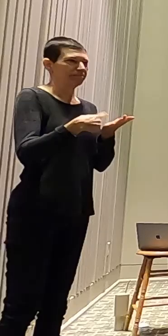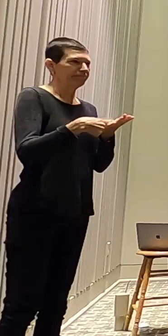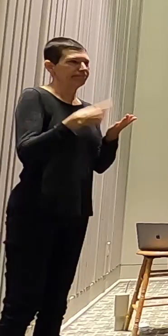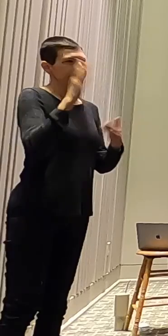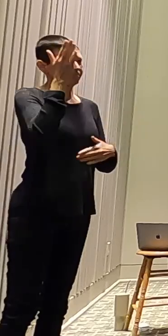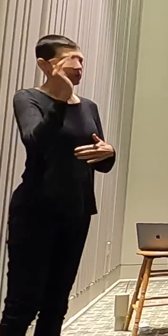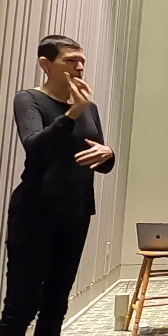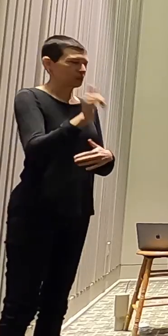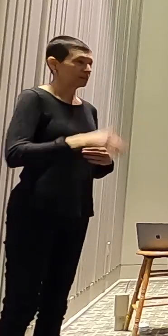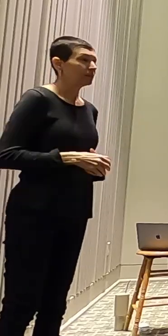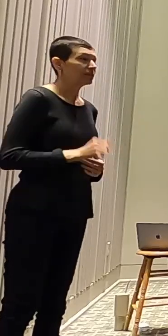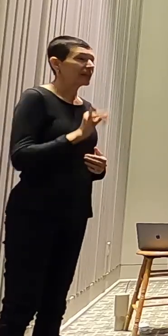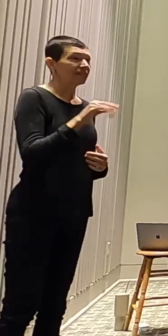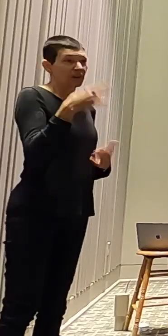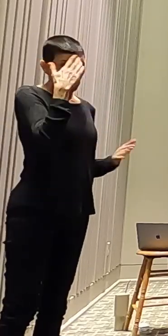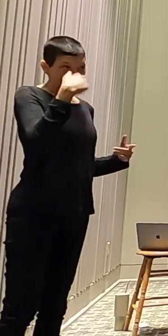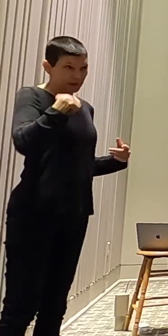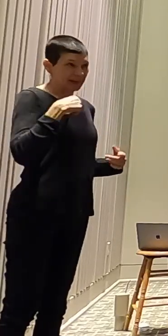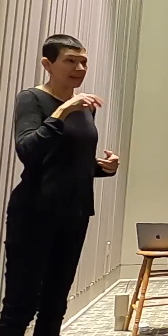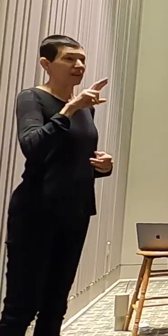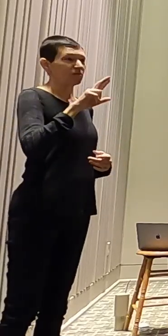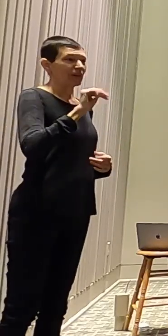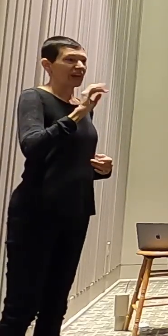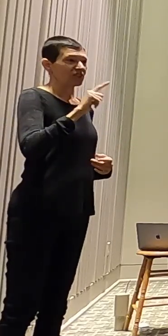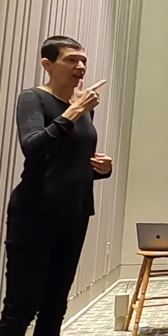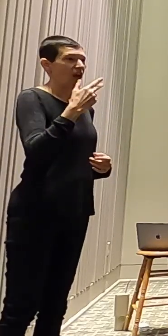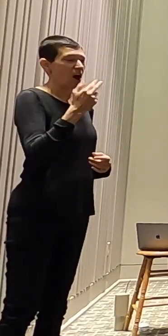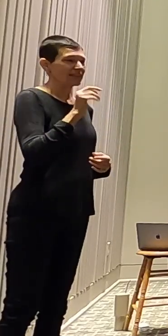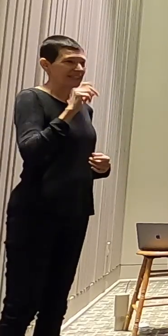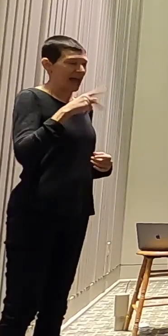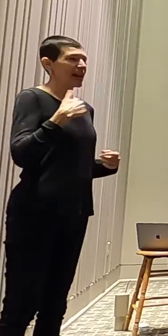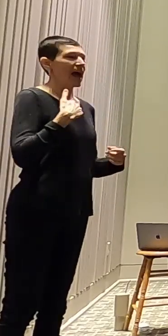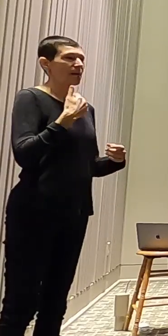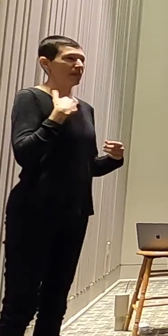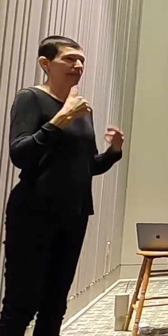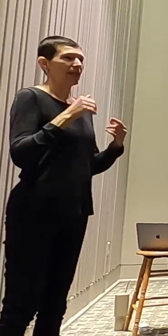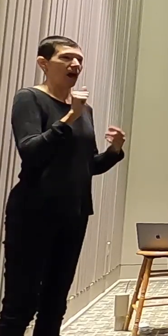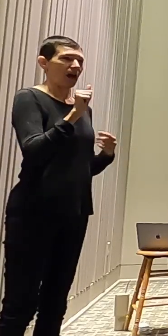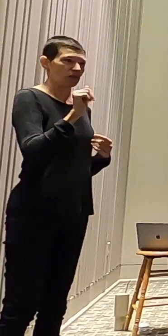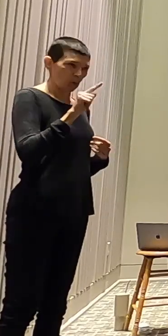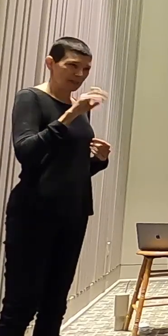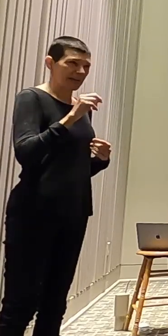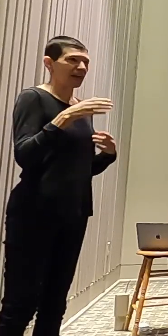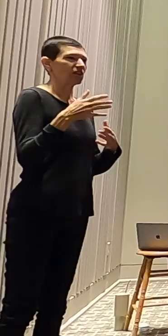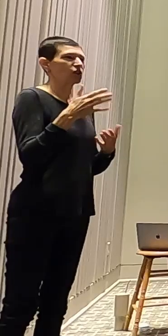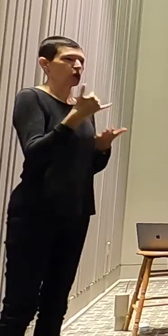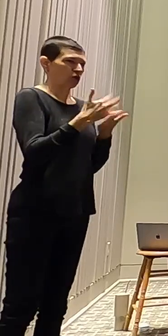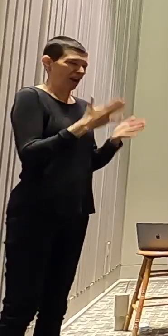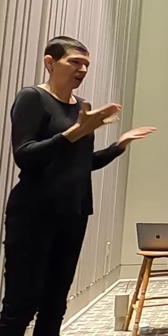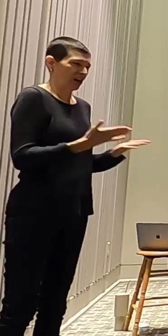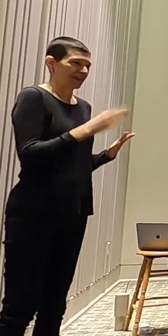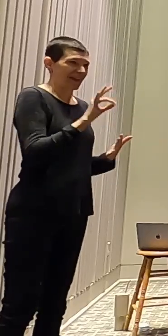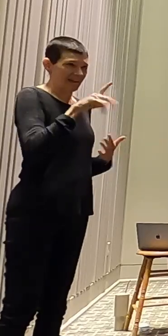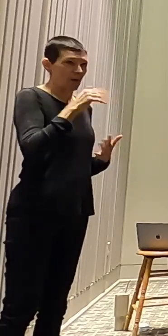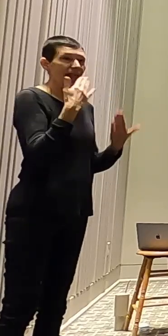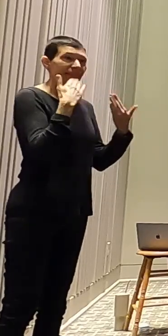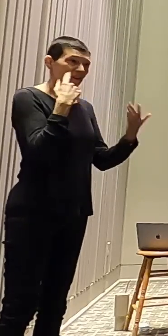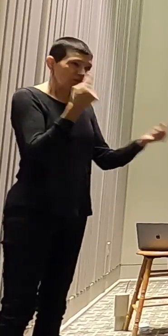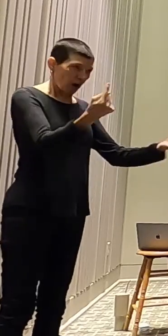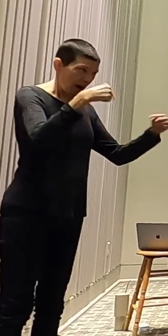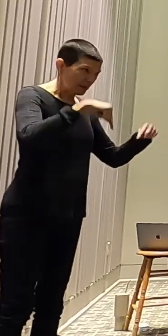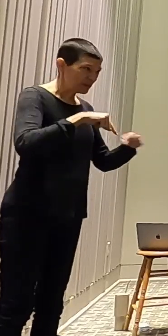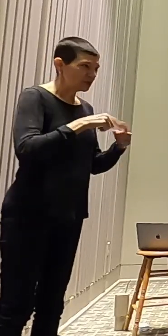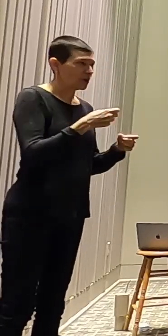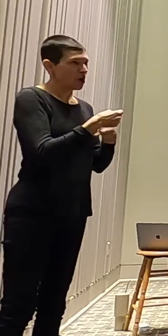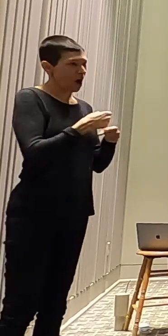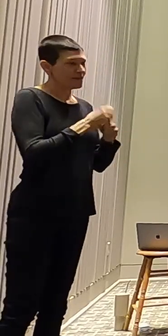well. So if you don't know me, my name is Rachael Holstege, and I'm the Associate Curator here at FIA. I'd like to thank you all for coming to